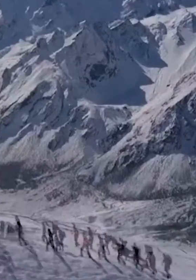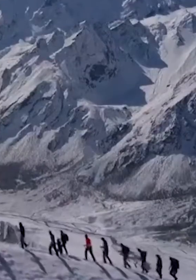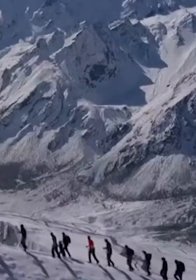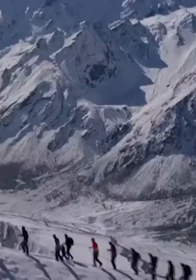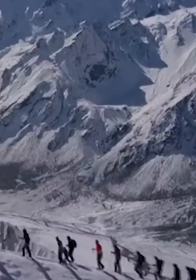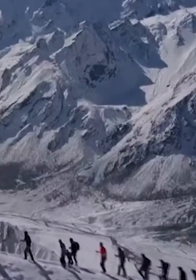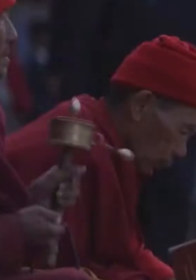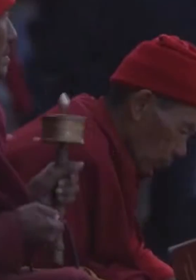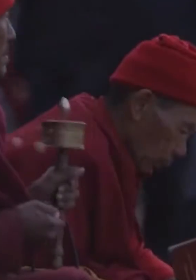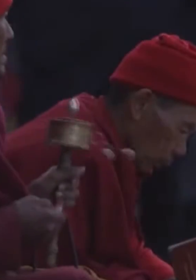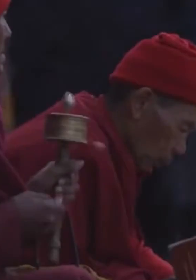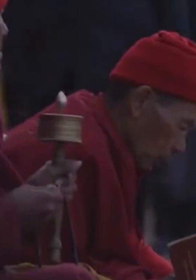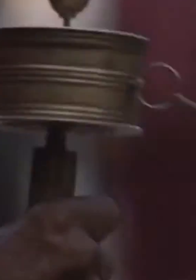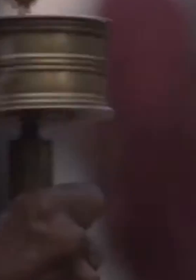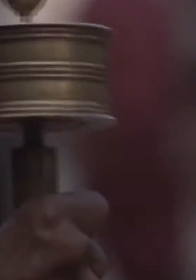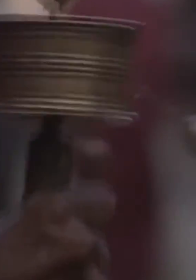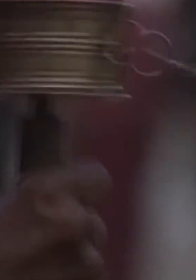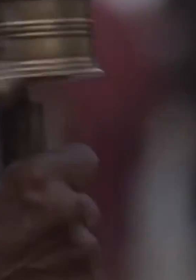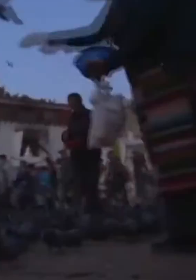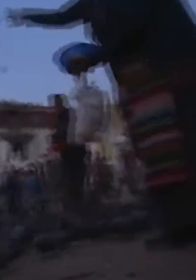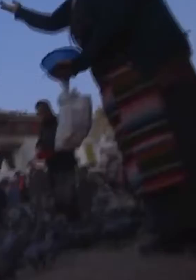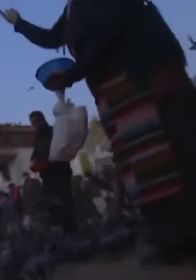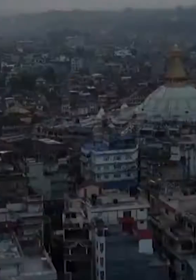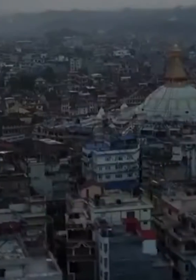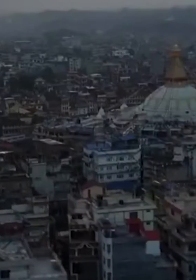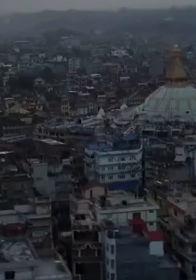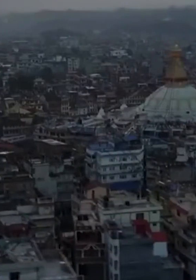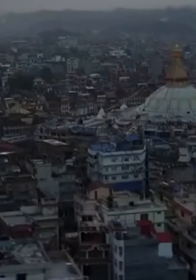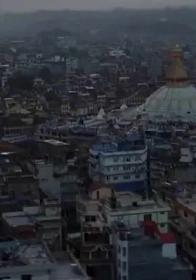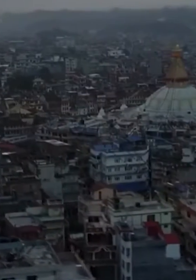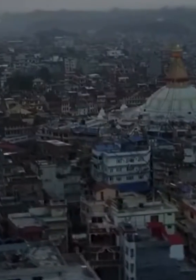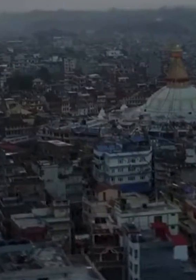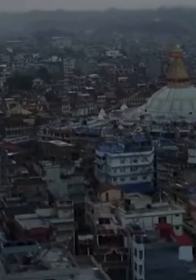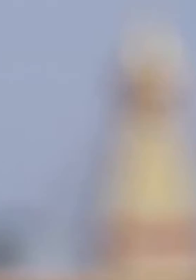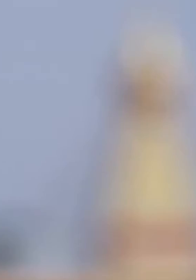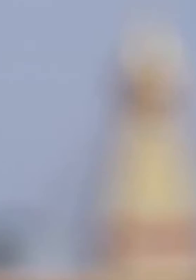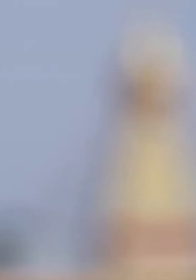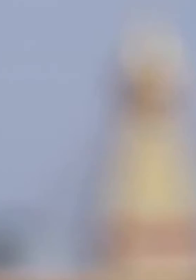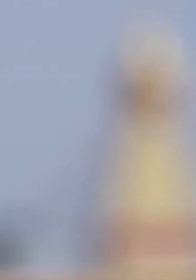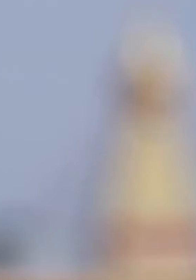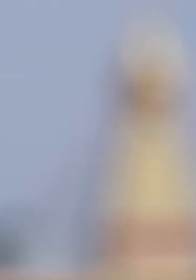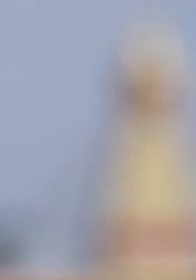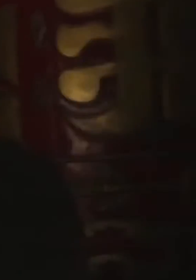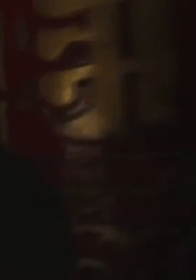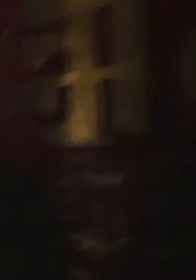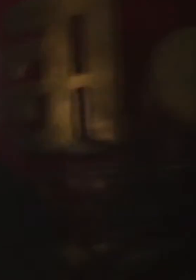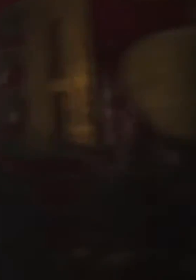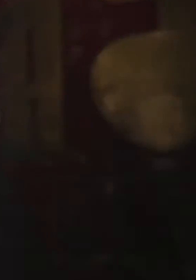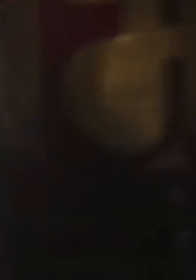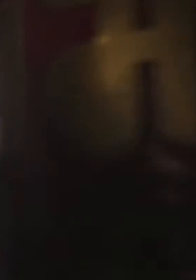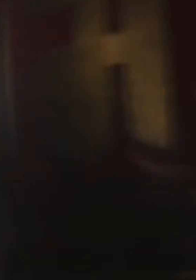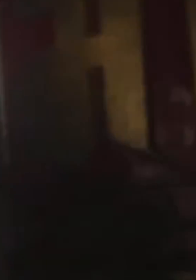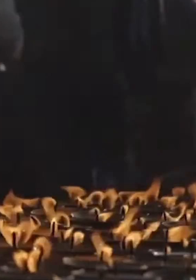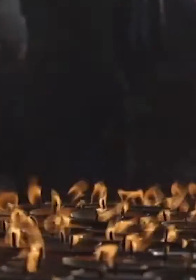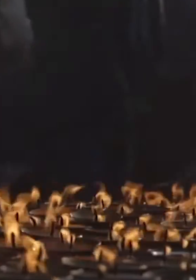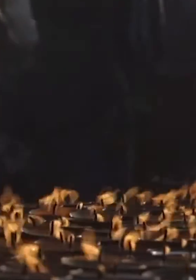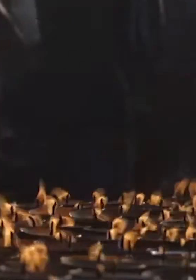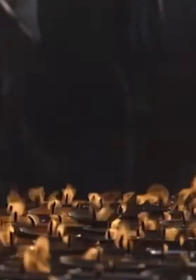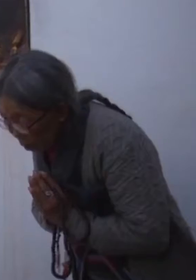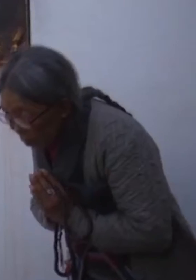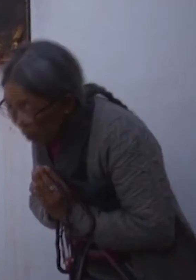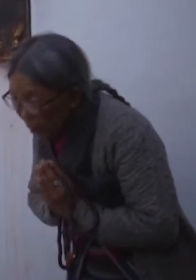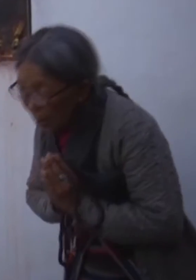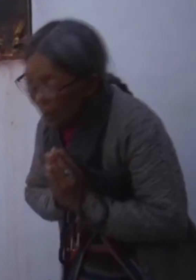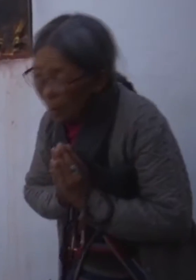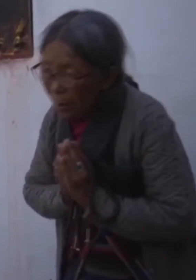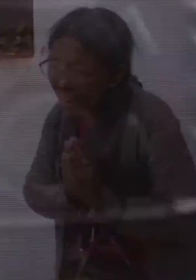everything. Most of the highest mountains in the world is where the Tibetan people are. To be Tibetan is to be Tibetan Buddhist. And the